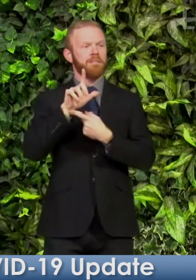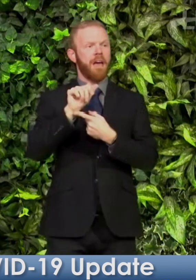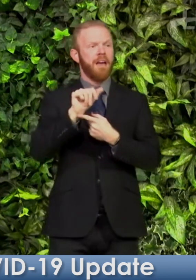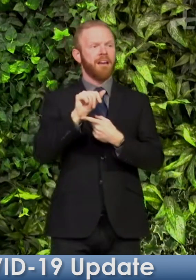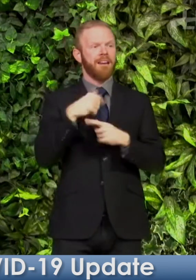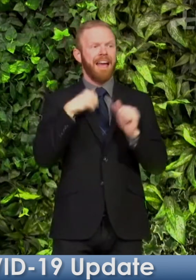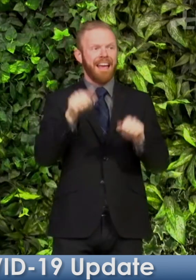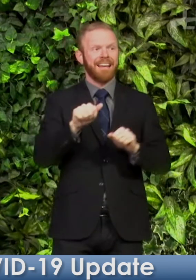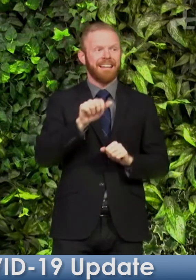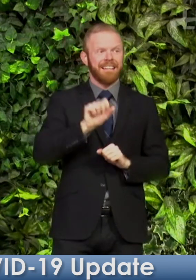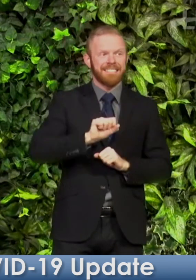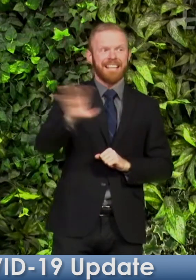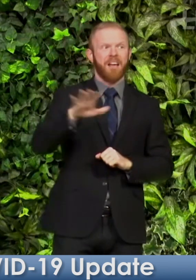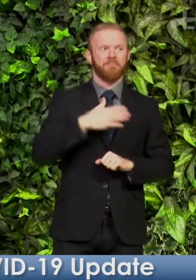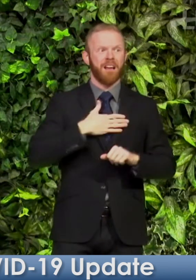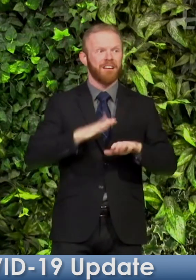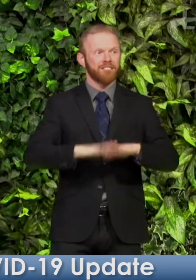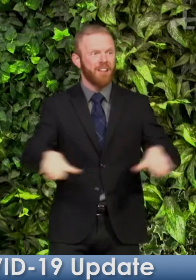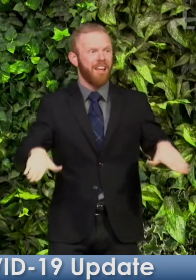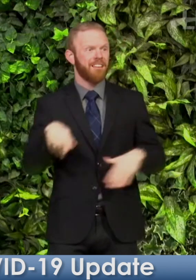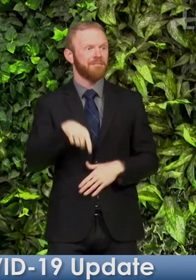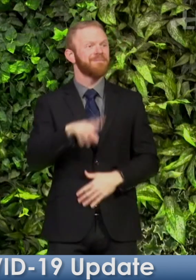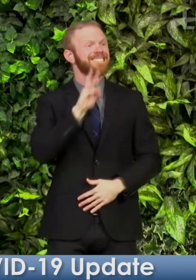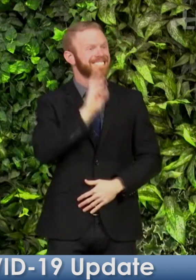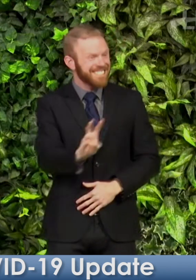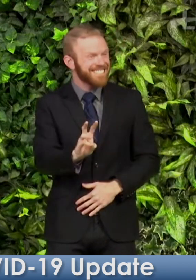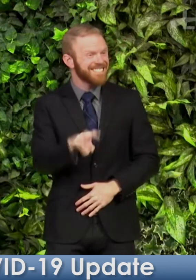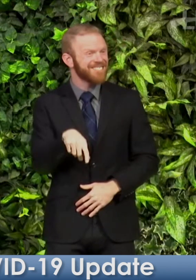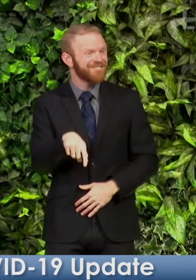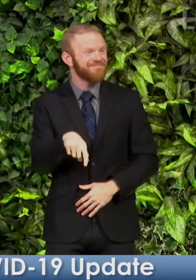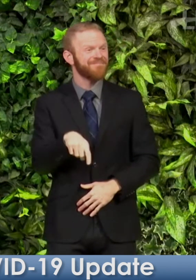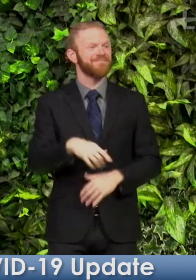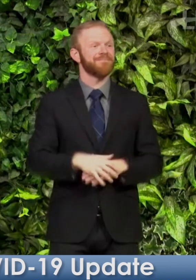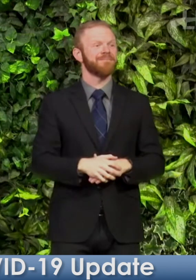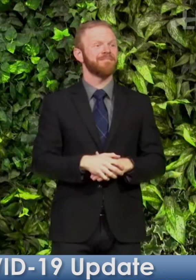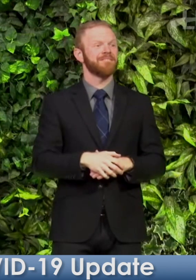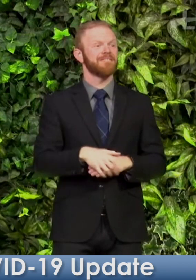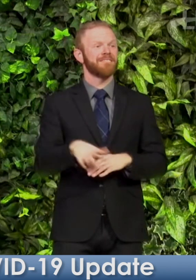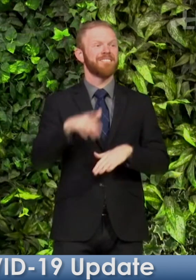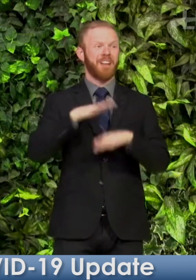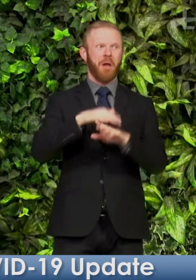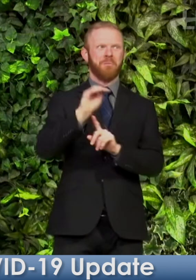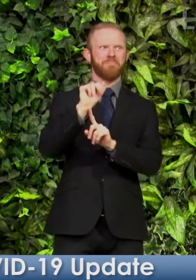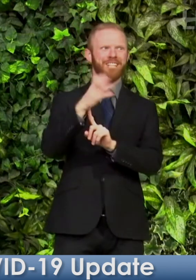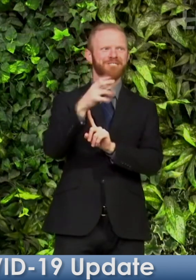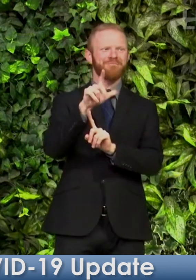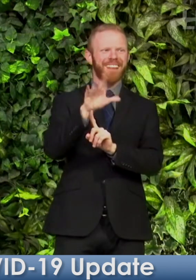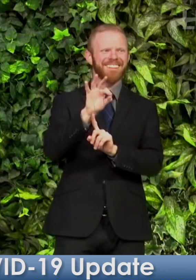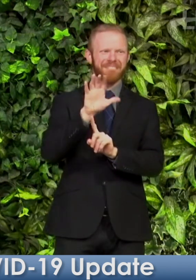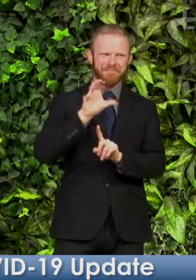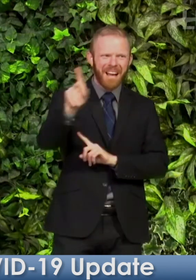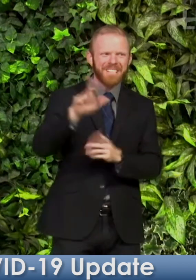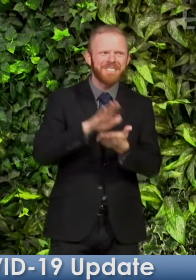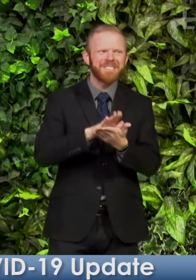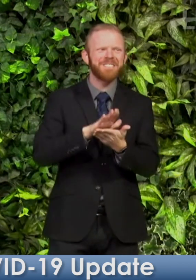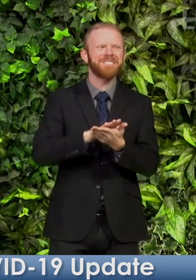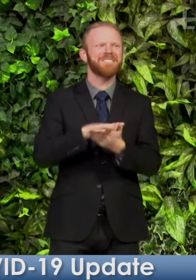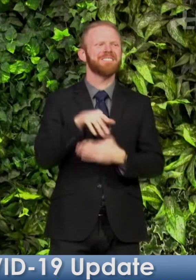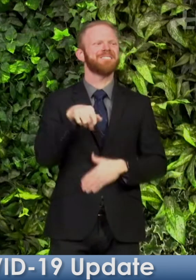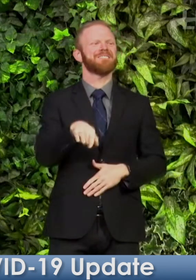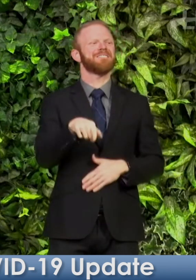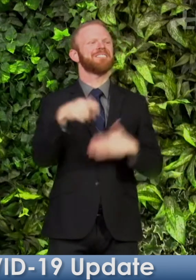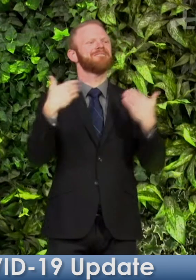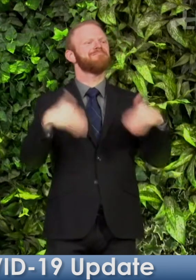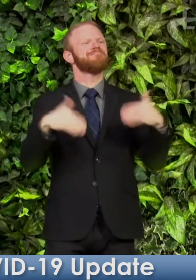now as a 6-year-old on March 29th, that he can go into school and be with friends and be with his teachers, and that